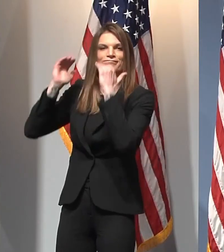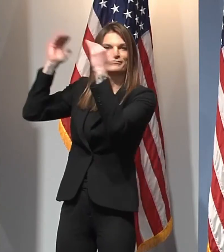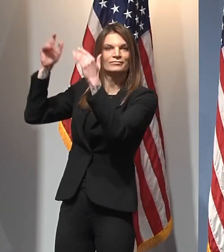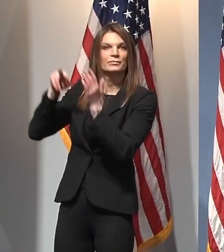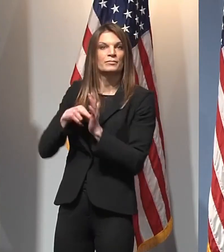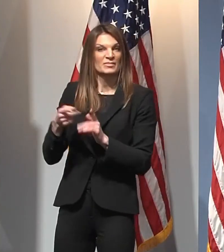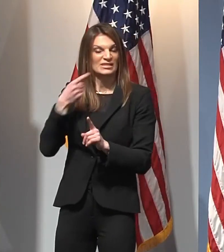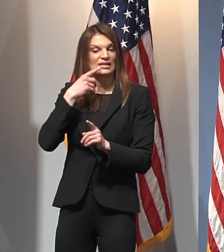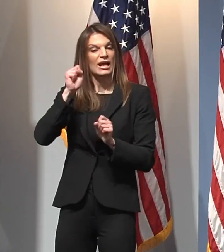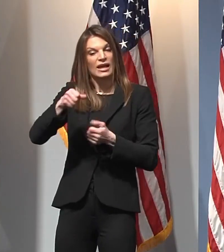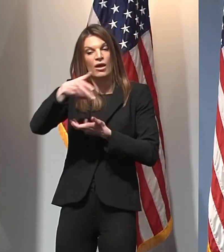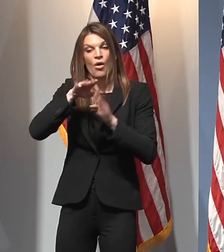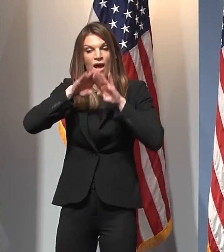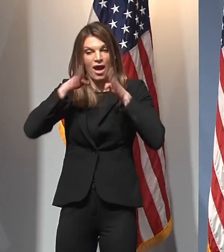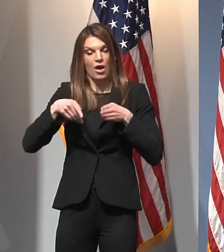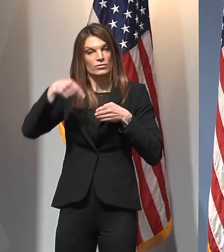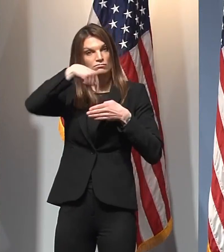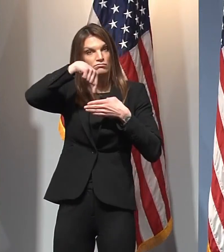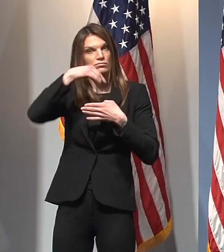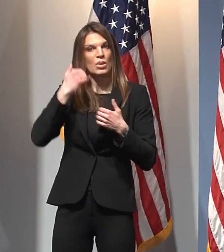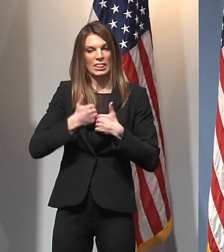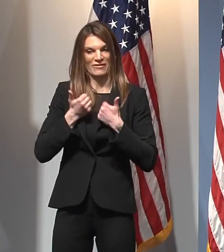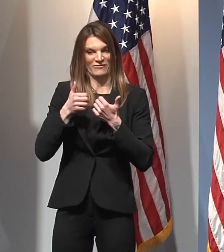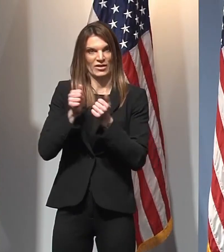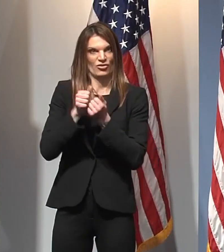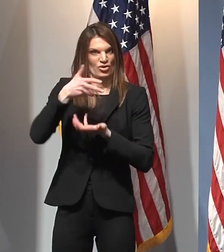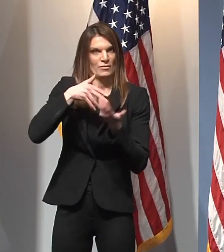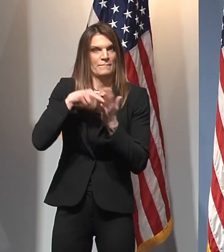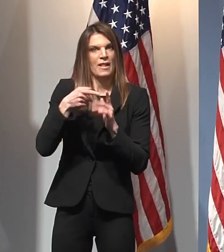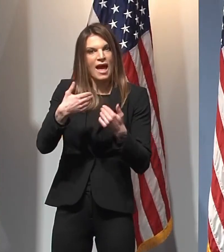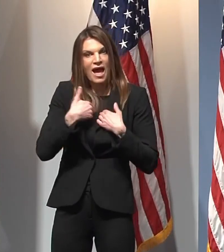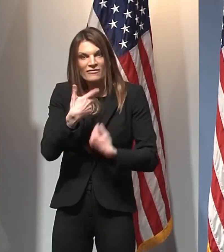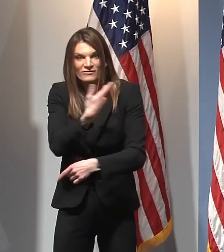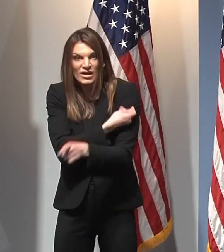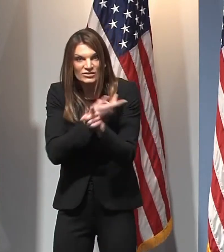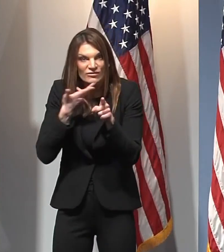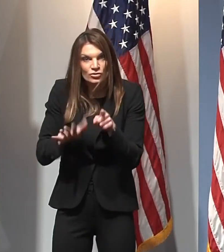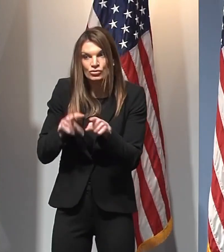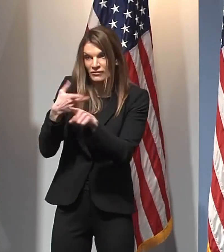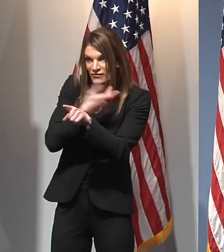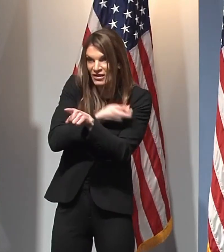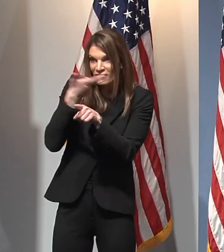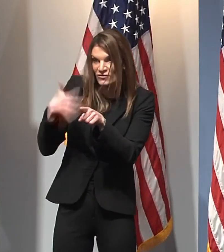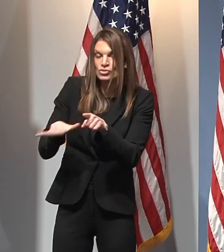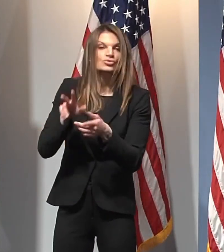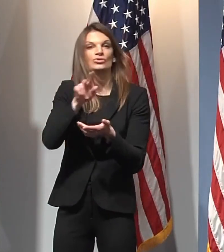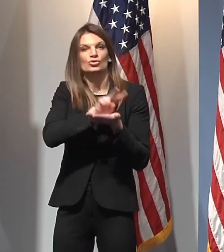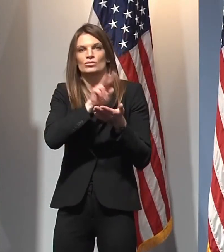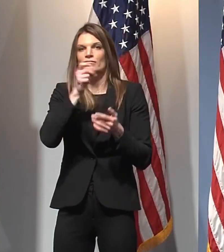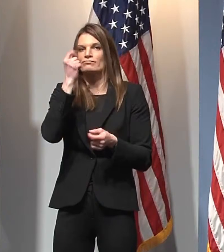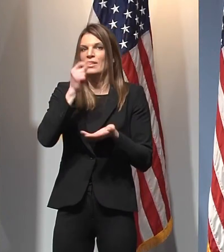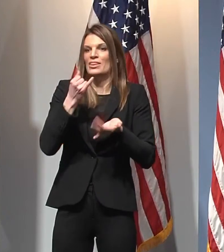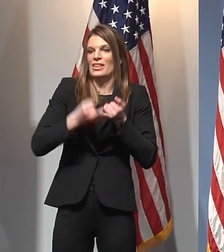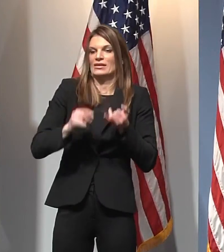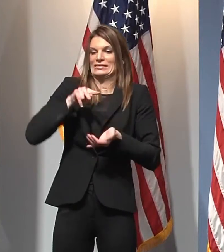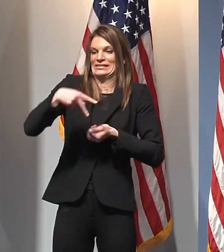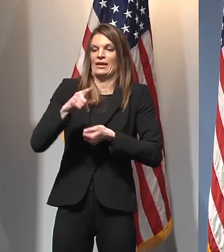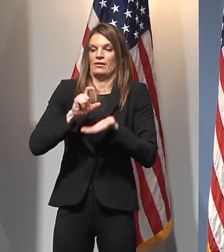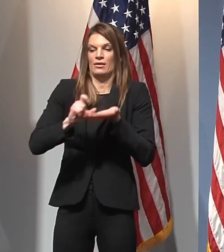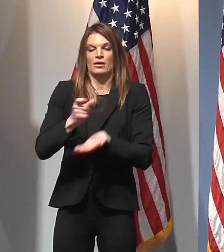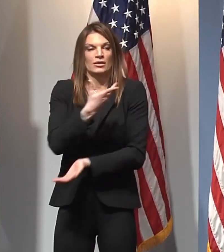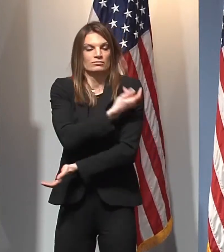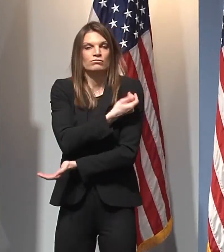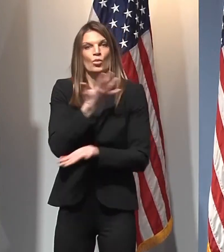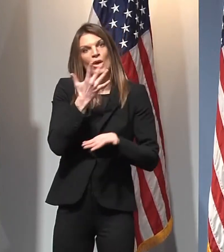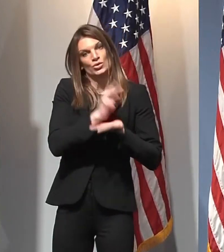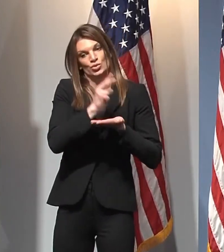residential gatherings where everyone is fully vaccinated, and that means at least 2 weeks after receiving the final dose of the COVID-19